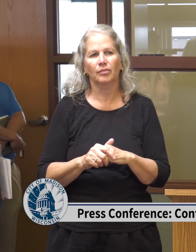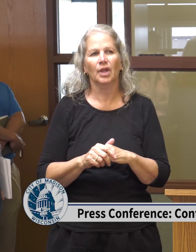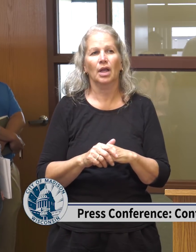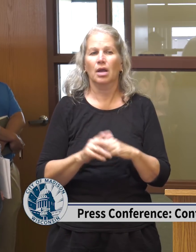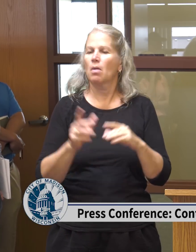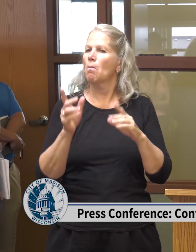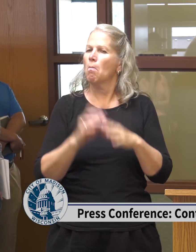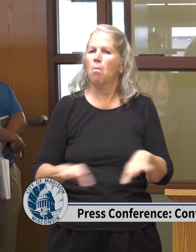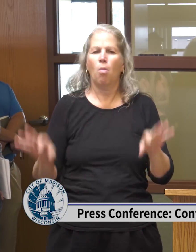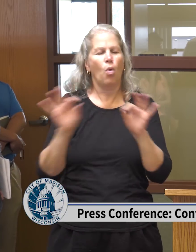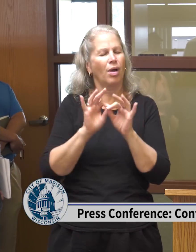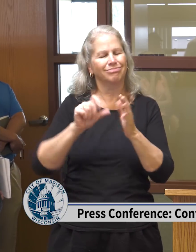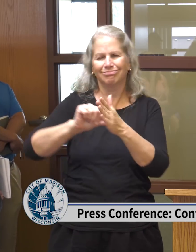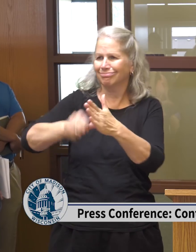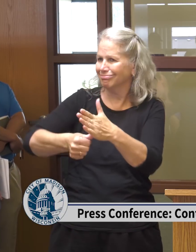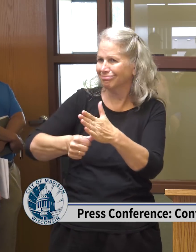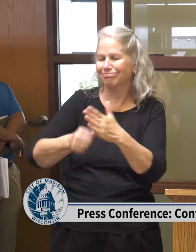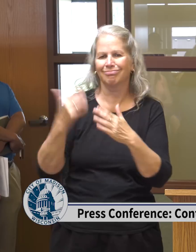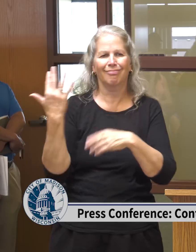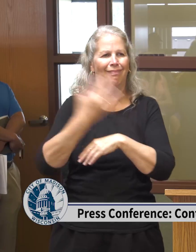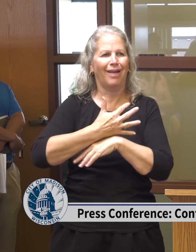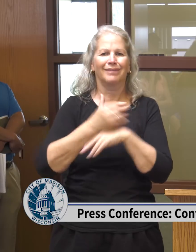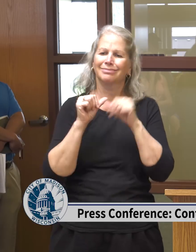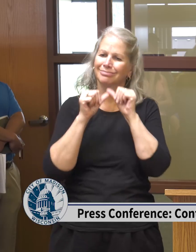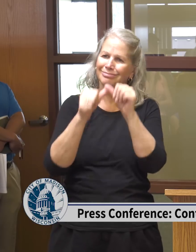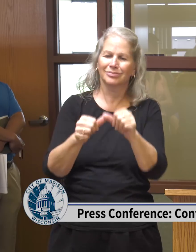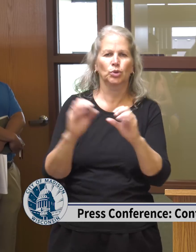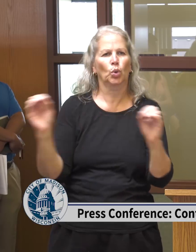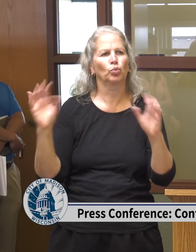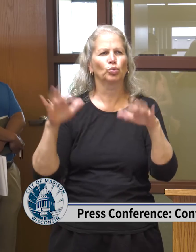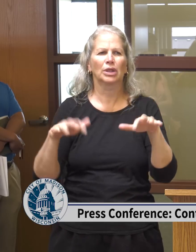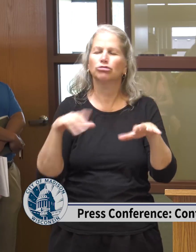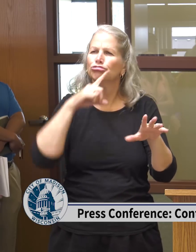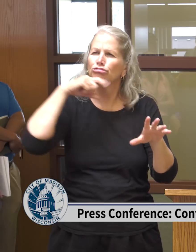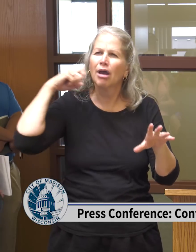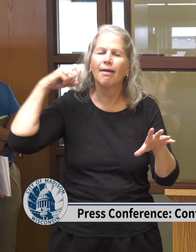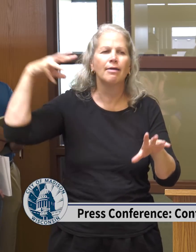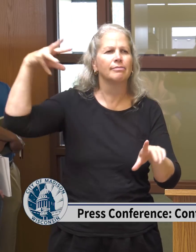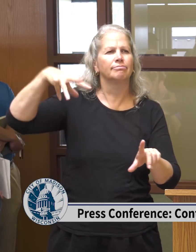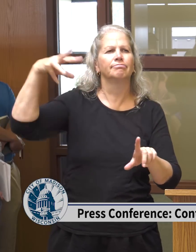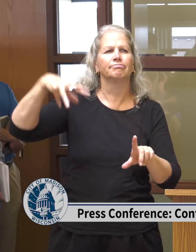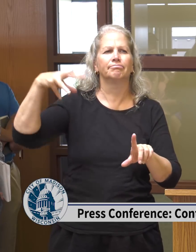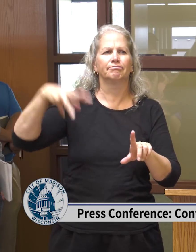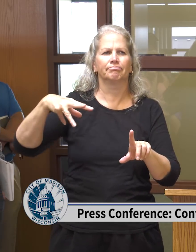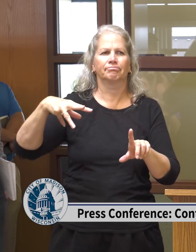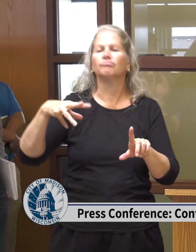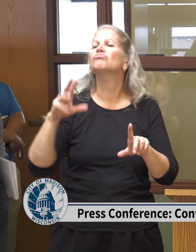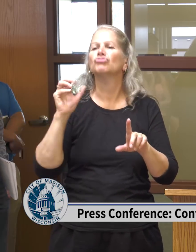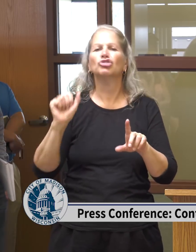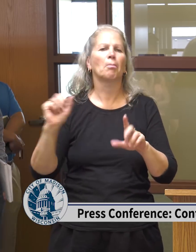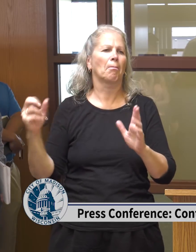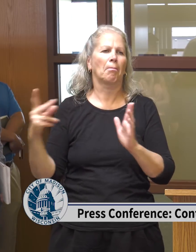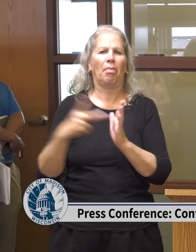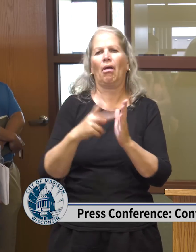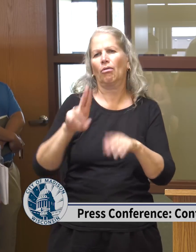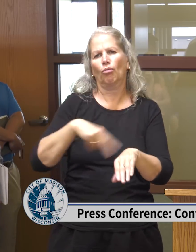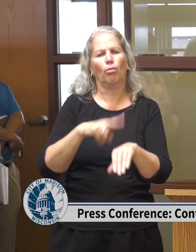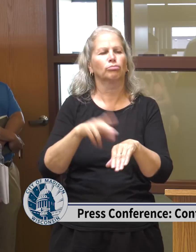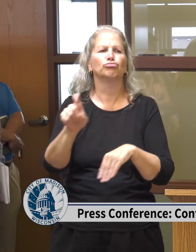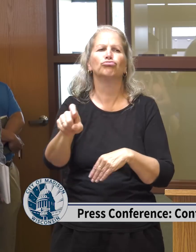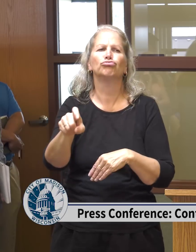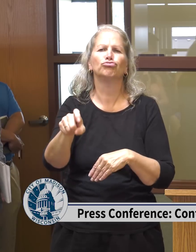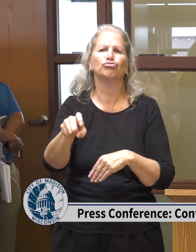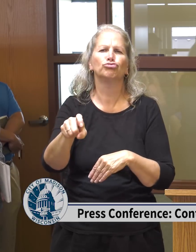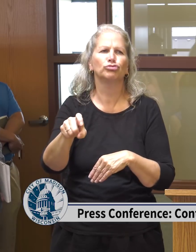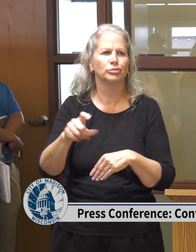that life can return to normal in terms of day-to-day